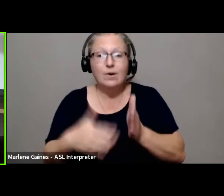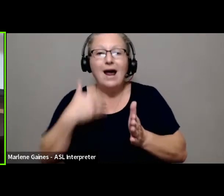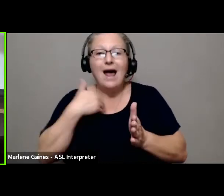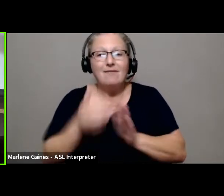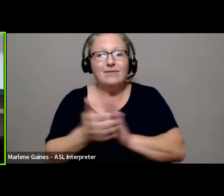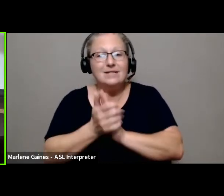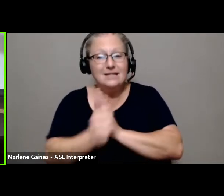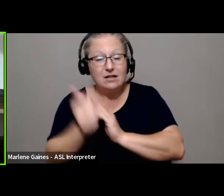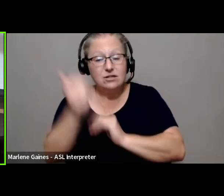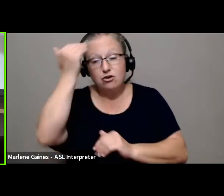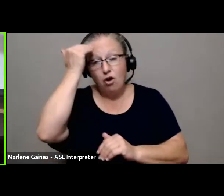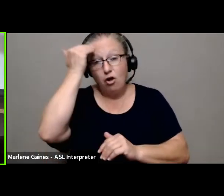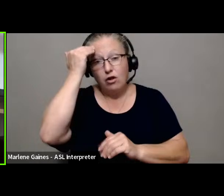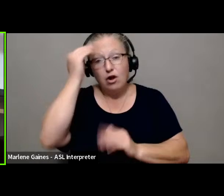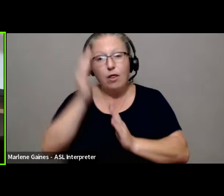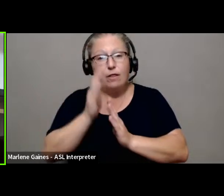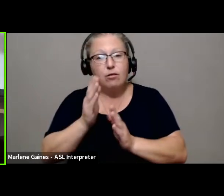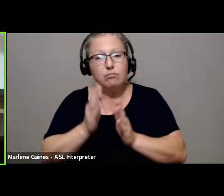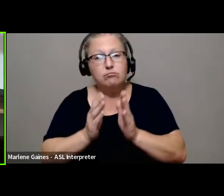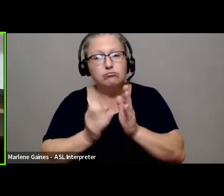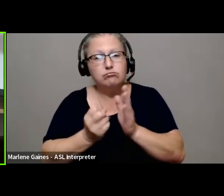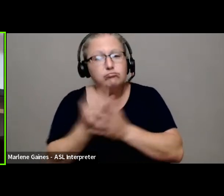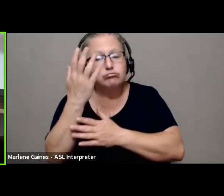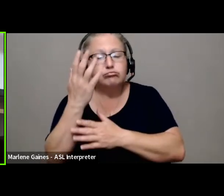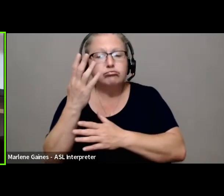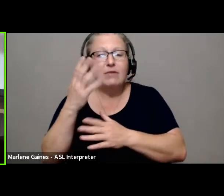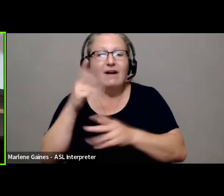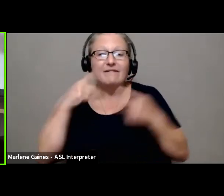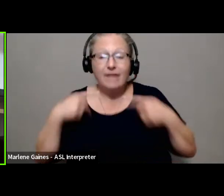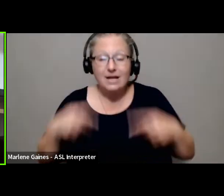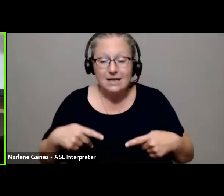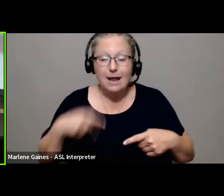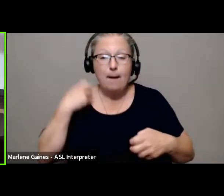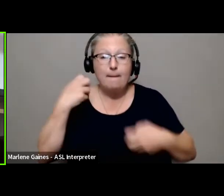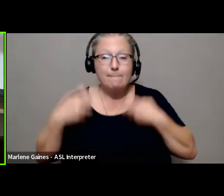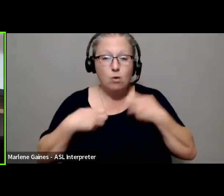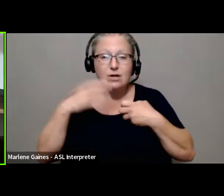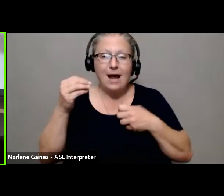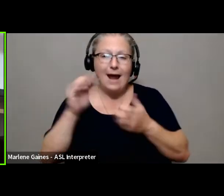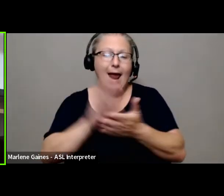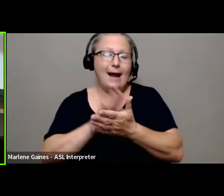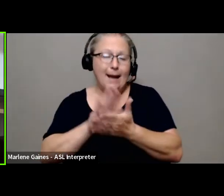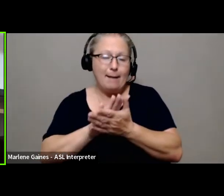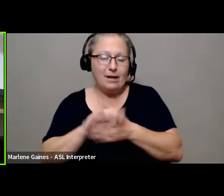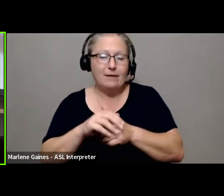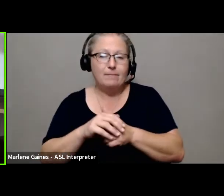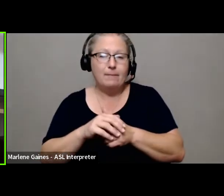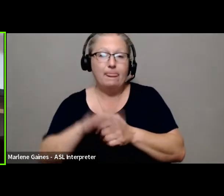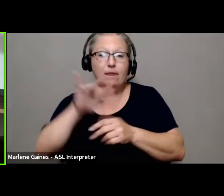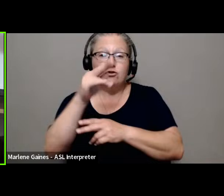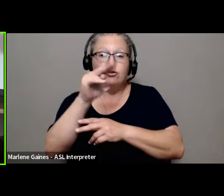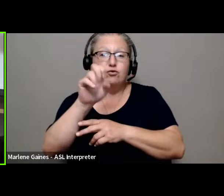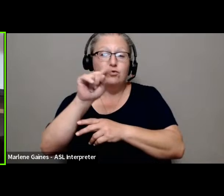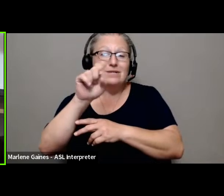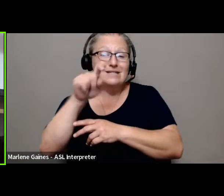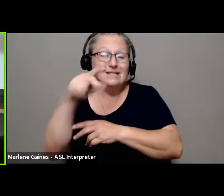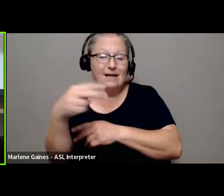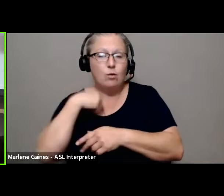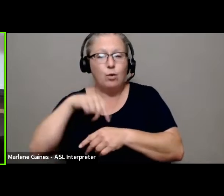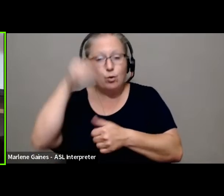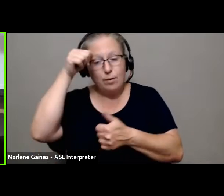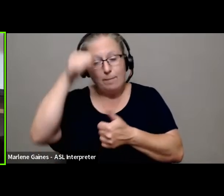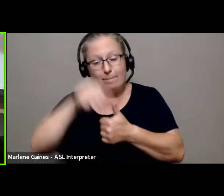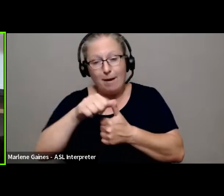and knowledge to thrive physically, emotionally, and academically, unquote. And whereas on Juneteenth, we remember